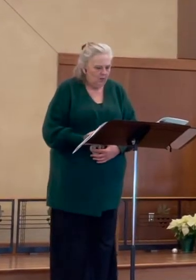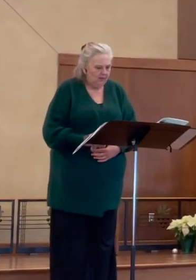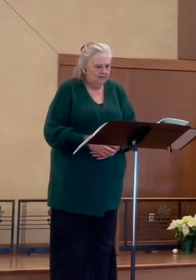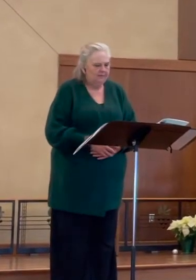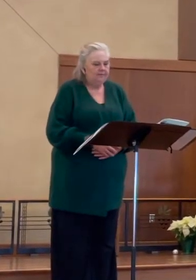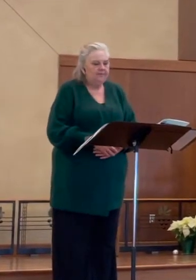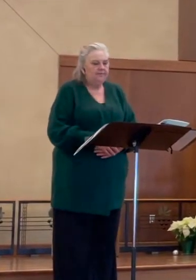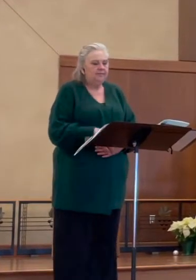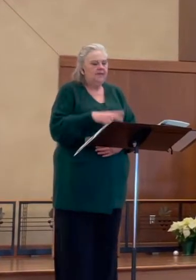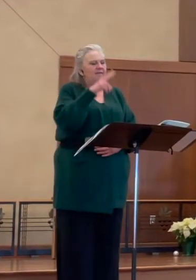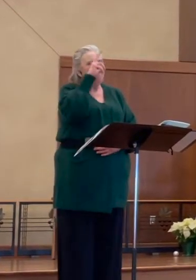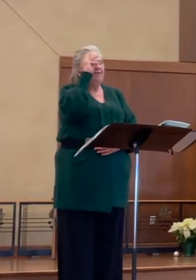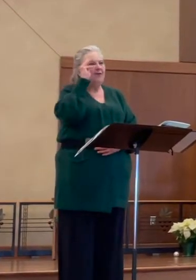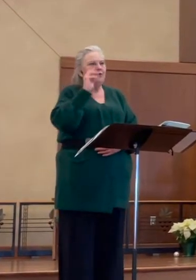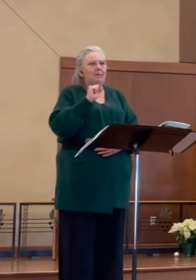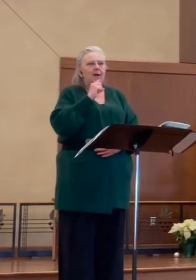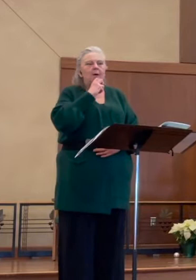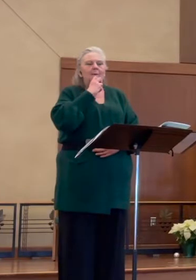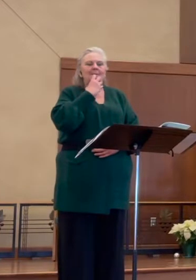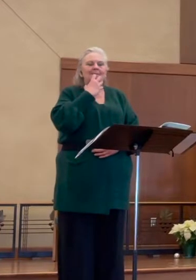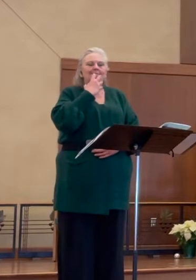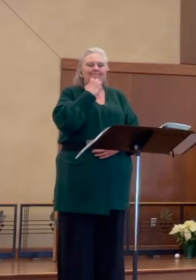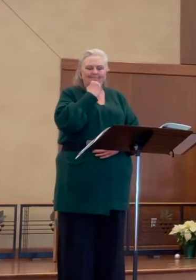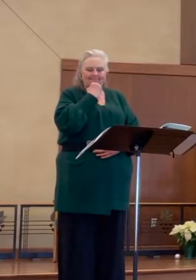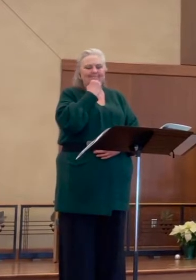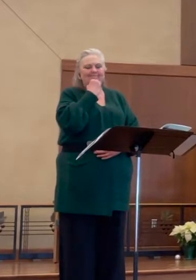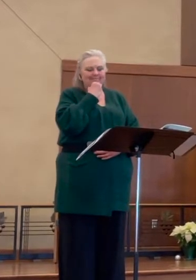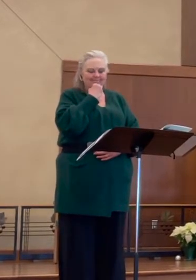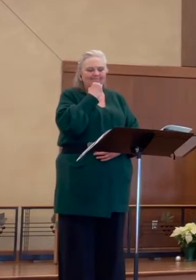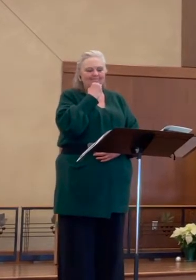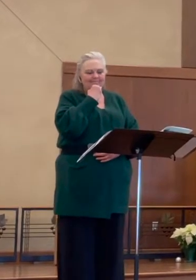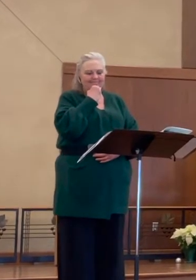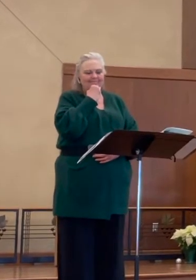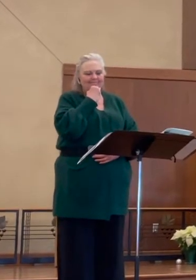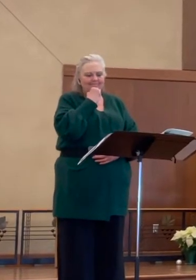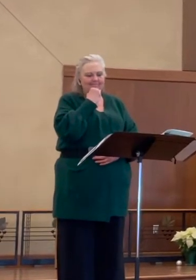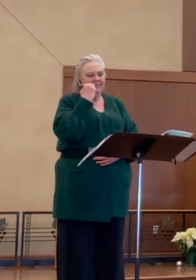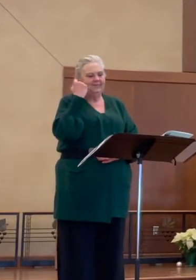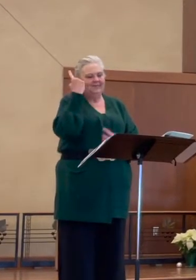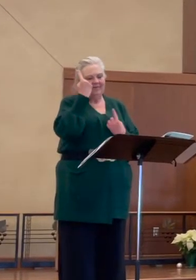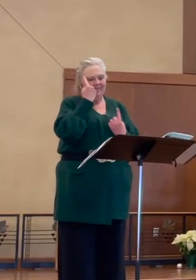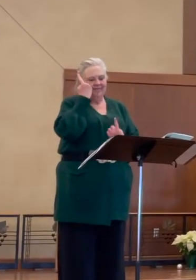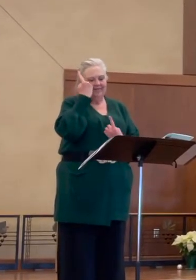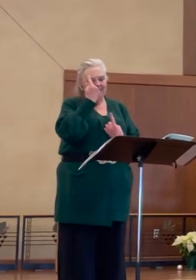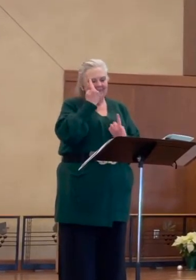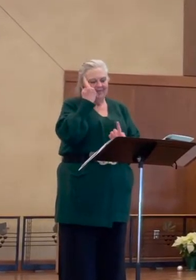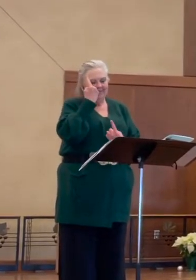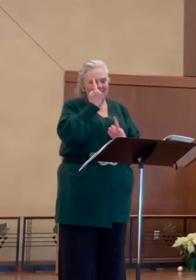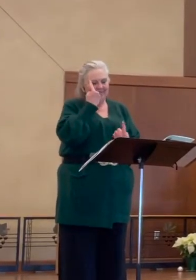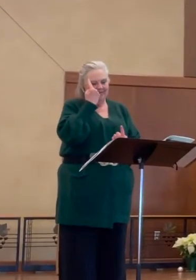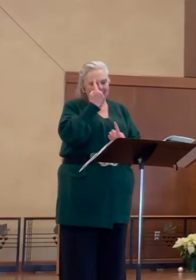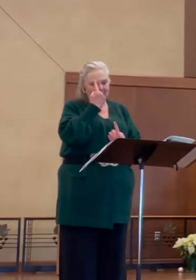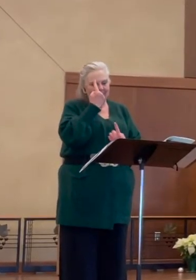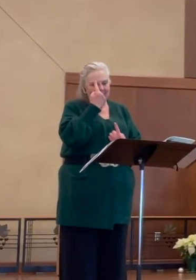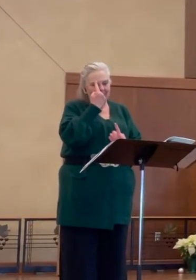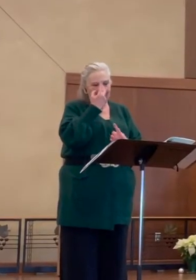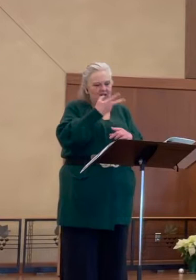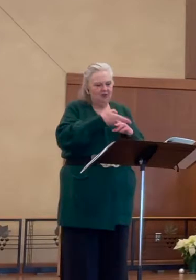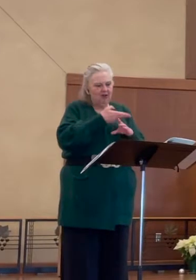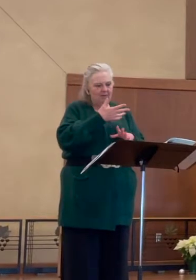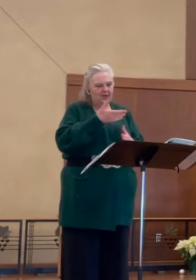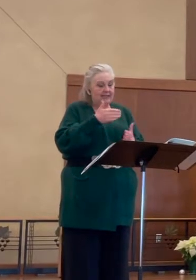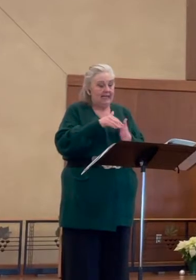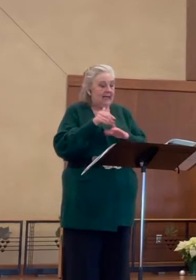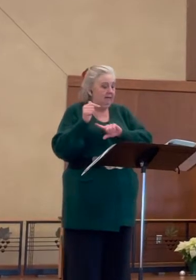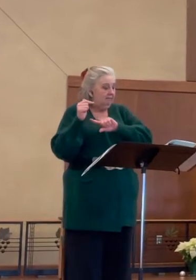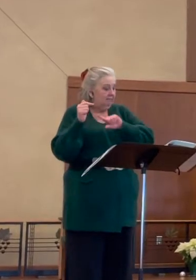But Mary treasured all these words and pondered them in her heart. The shepherds returned,